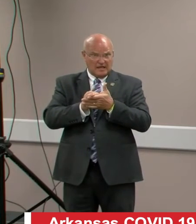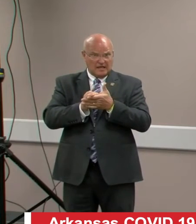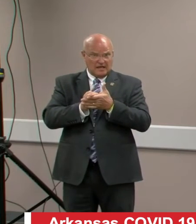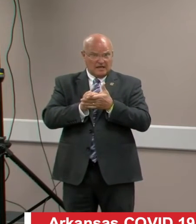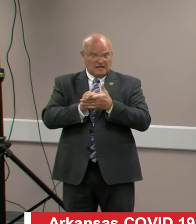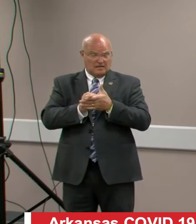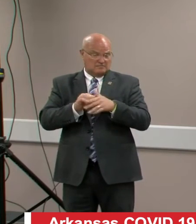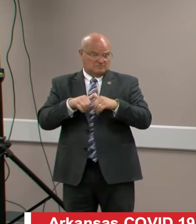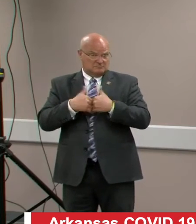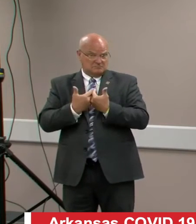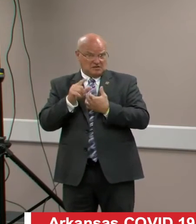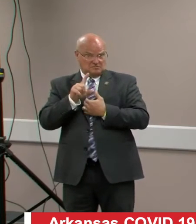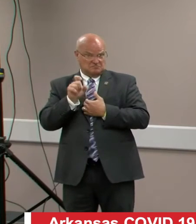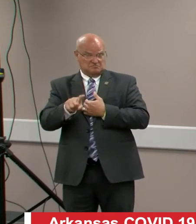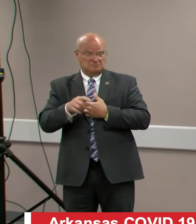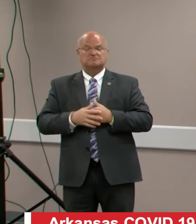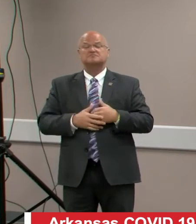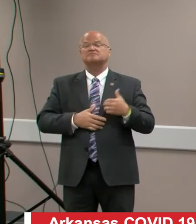that is going in the state?